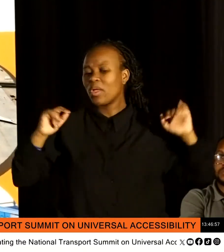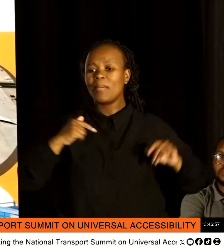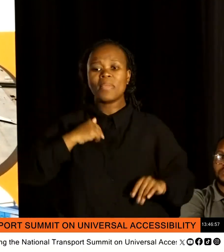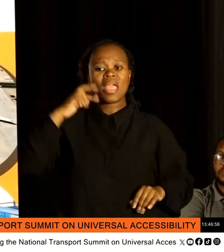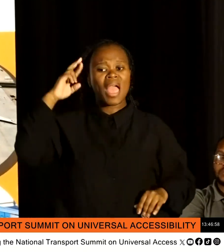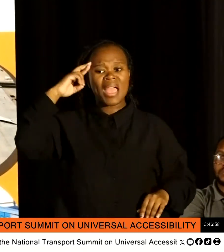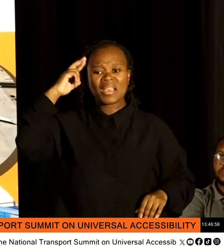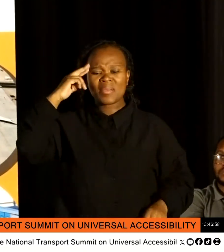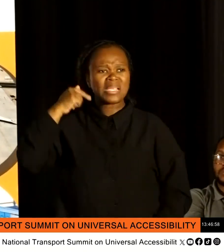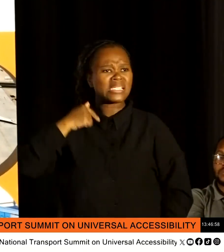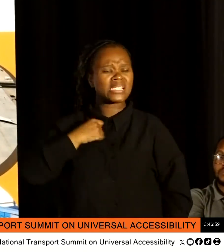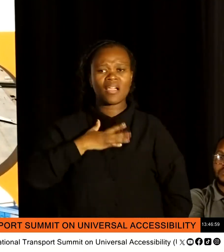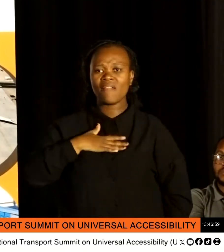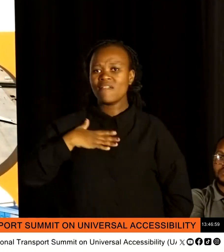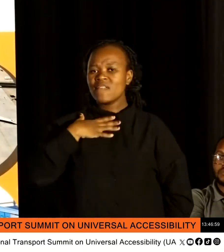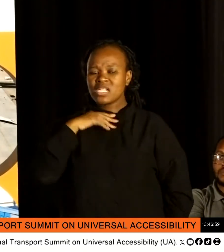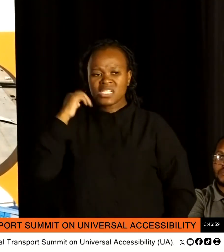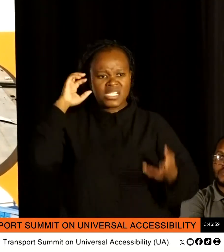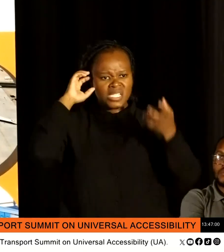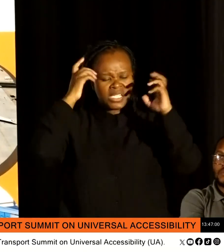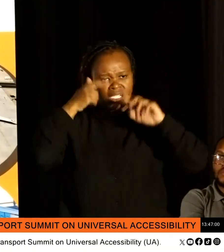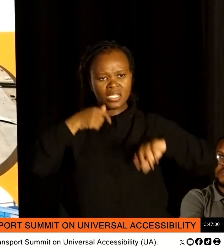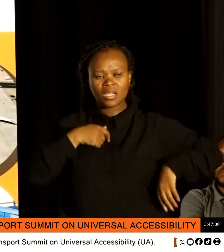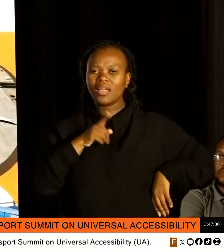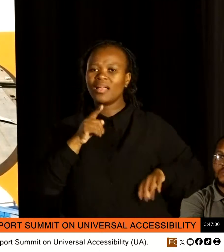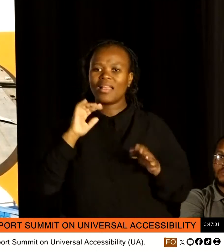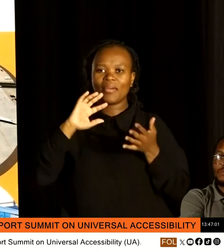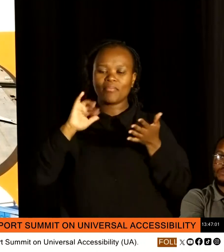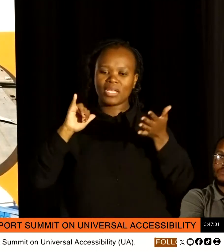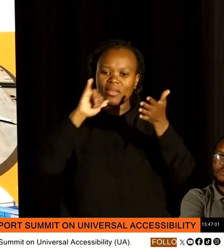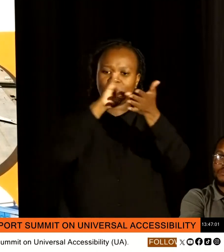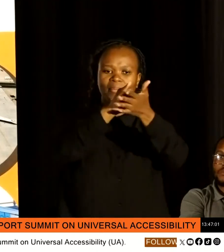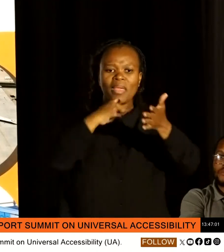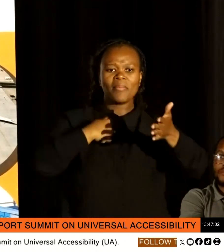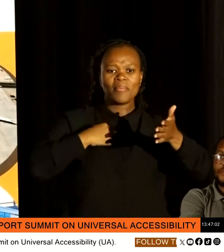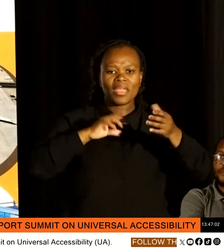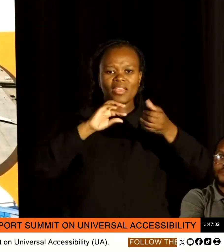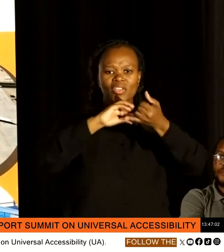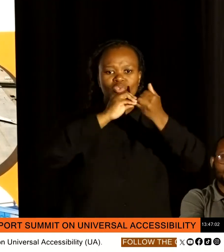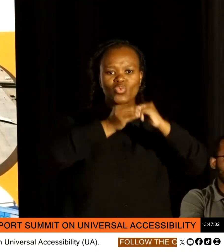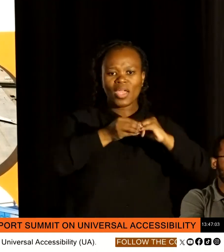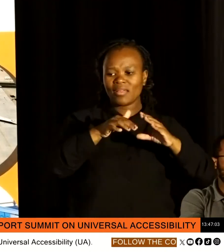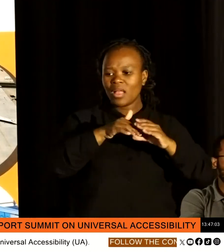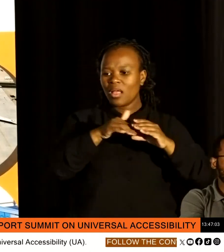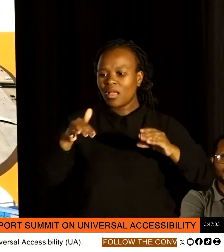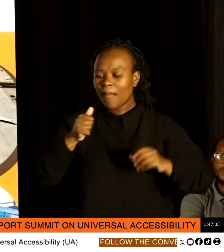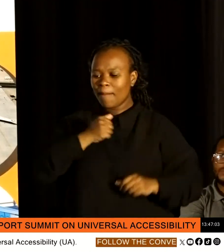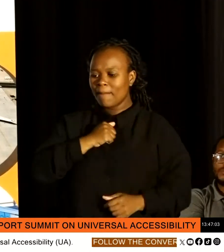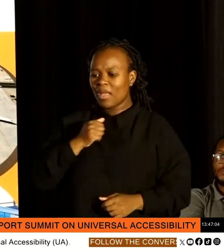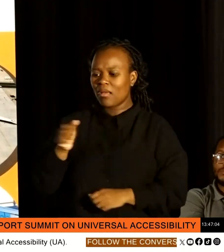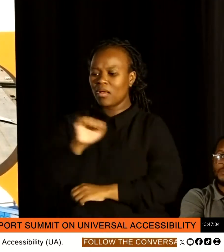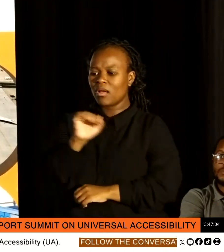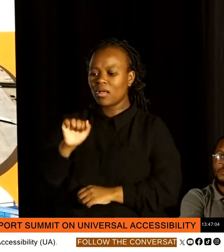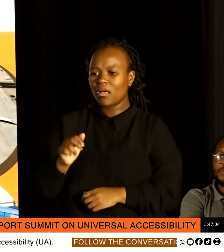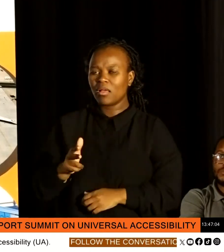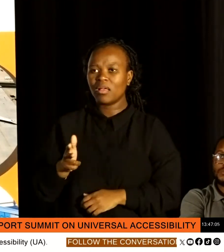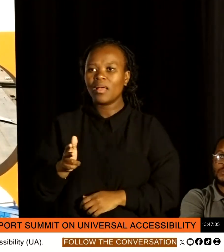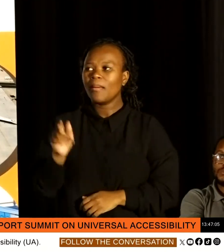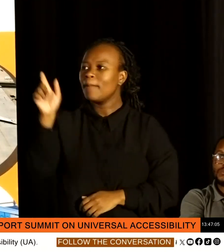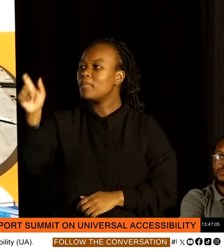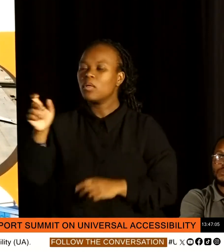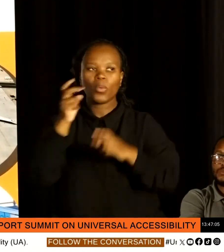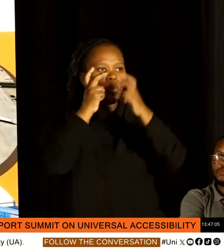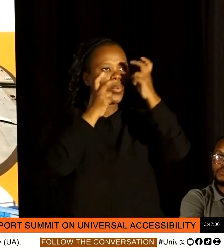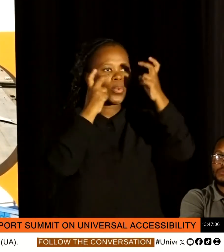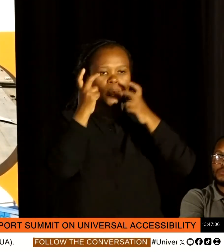remember standing frustrated at the airport trying to log out and get to my car, and I could not even find anybody to assist